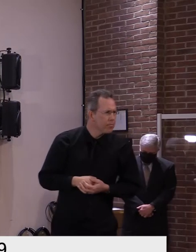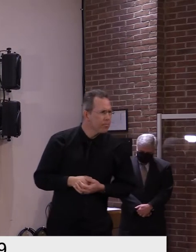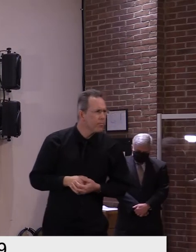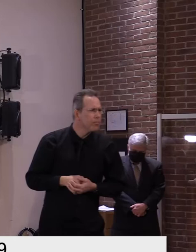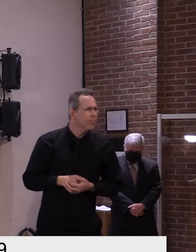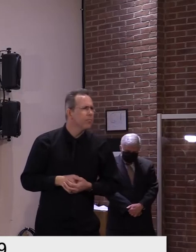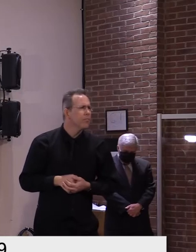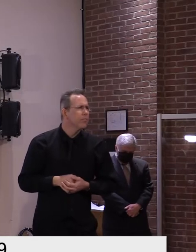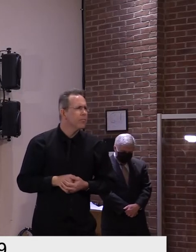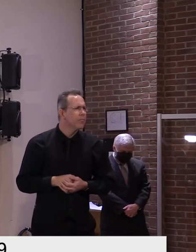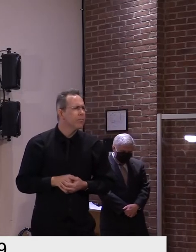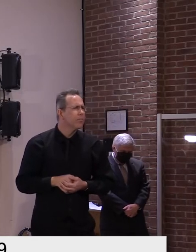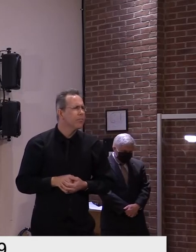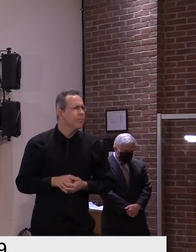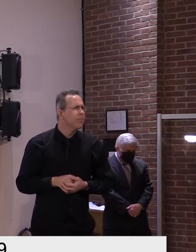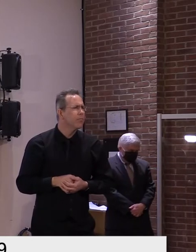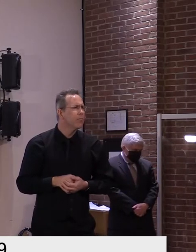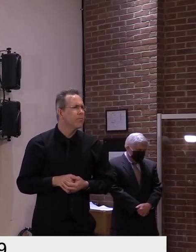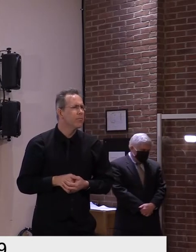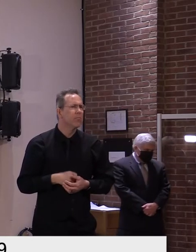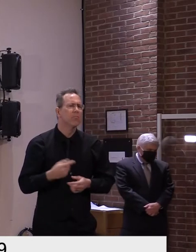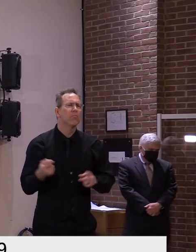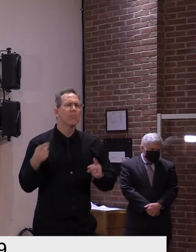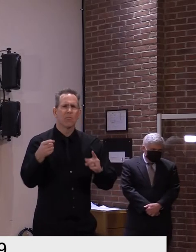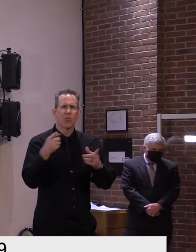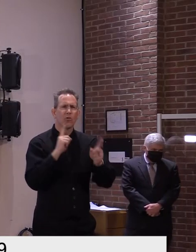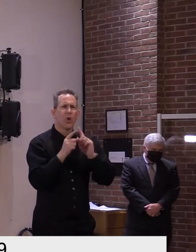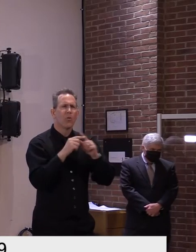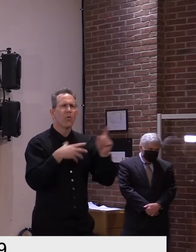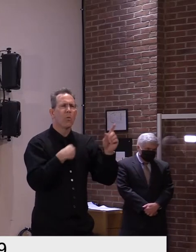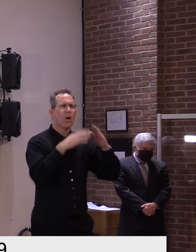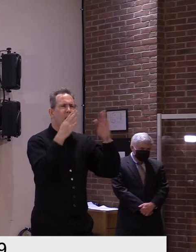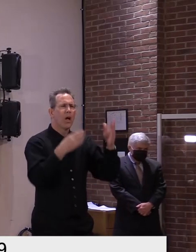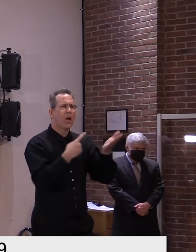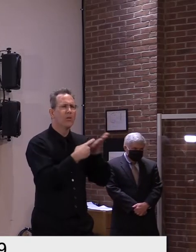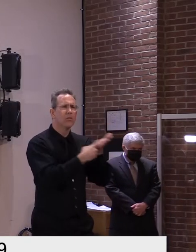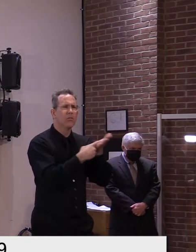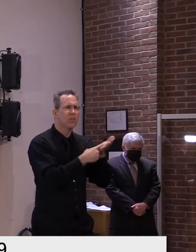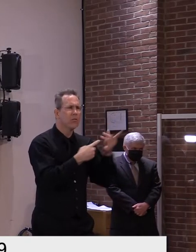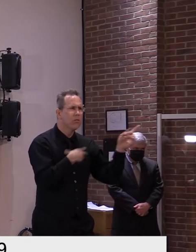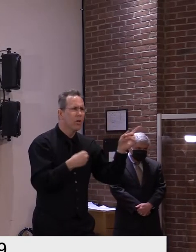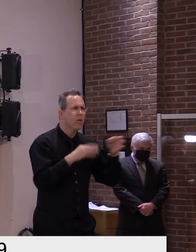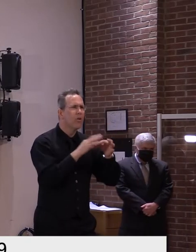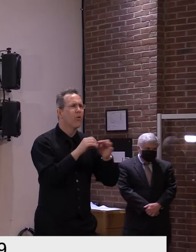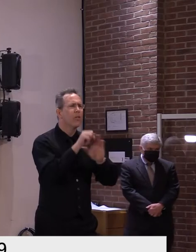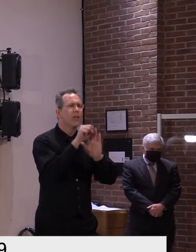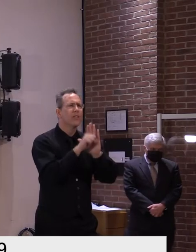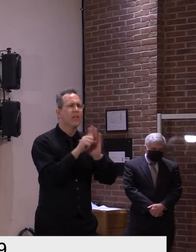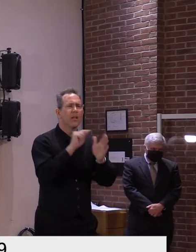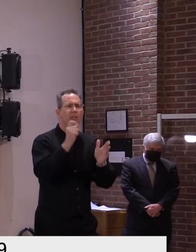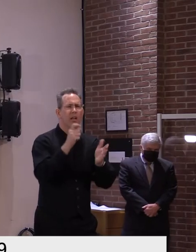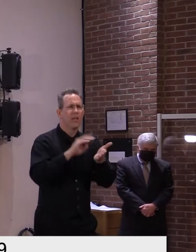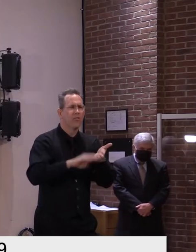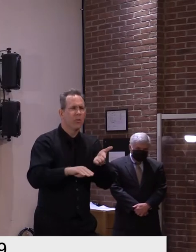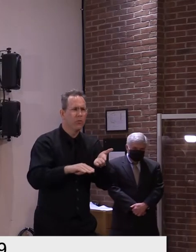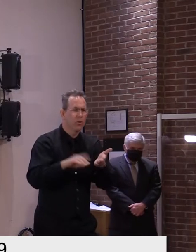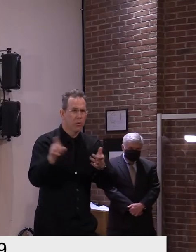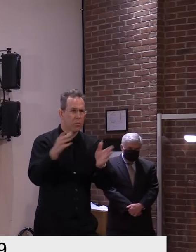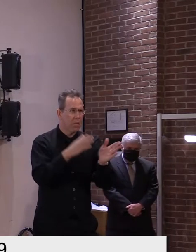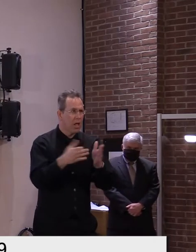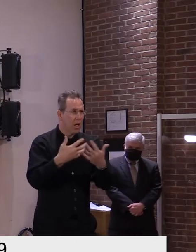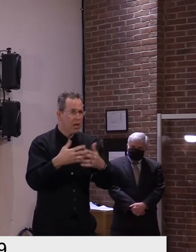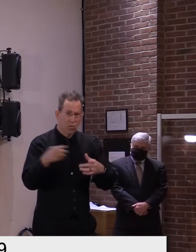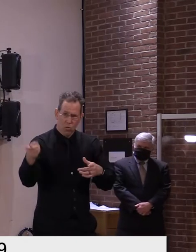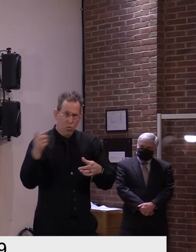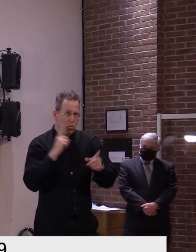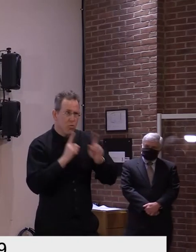she acknowledged that you would have to implement the state tax exemption plan, you would have to go through the legislature. And I'm wondering if you know how much that's